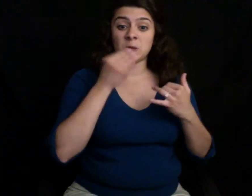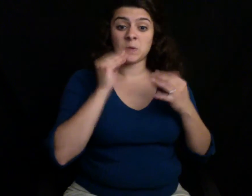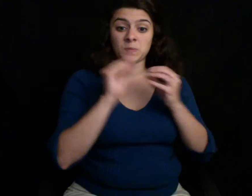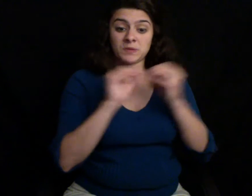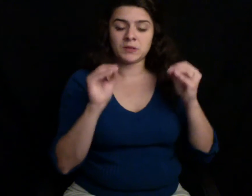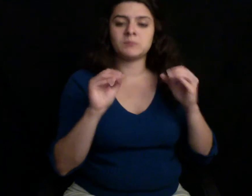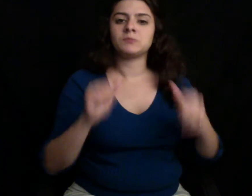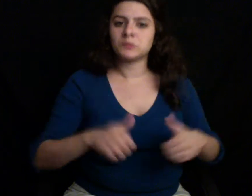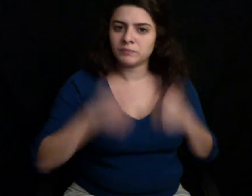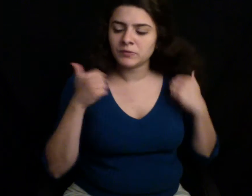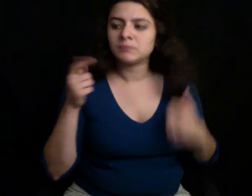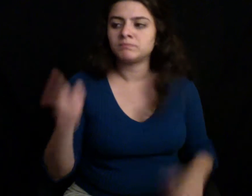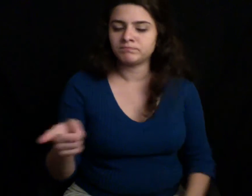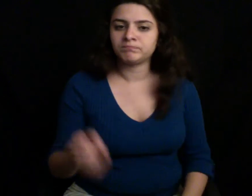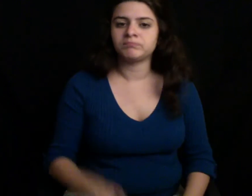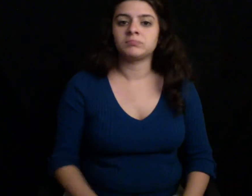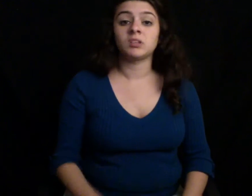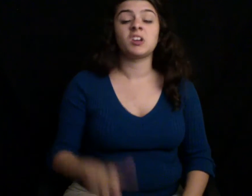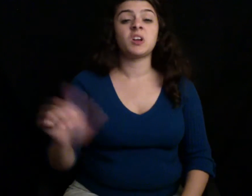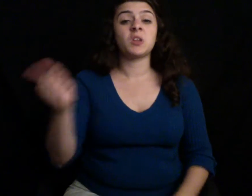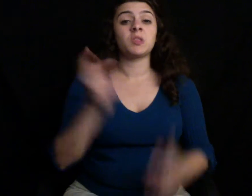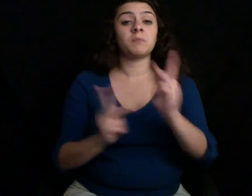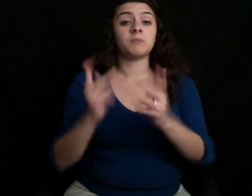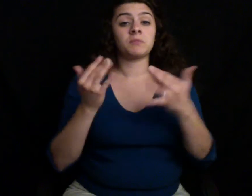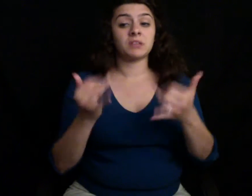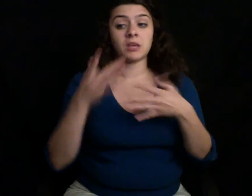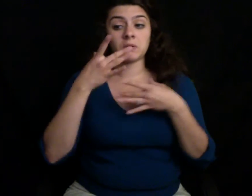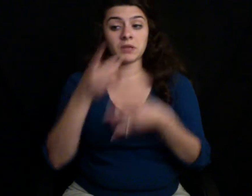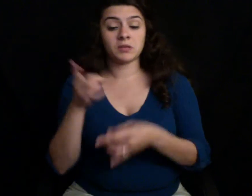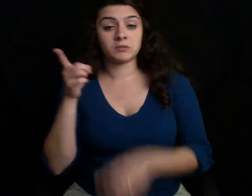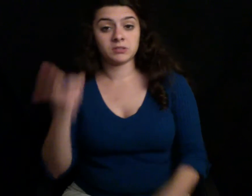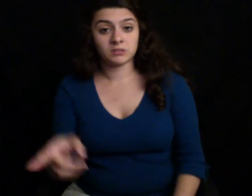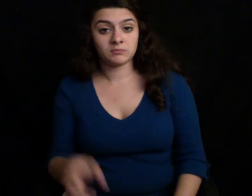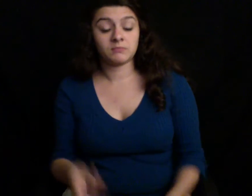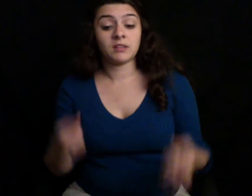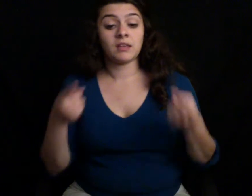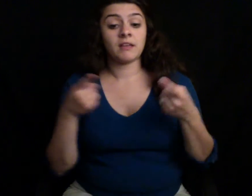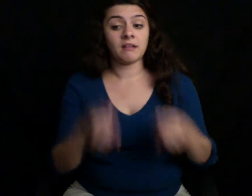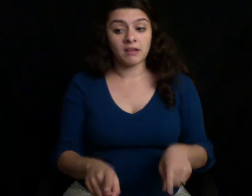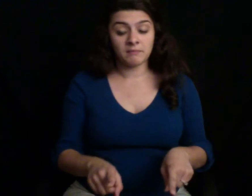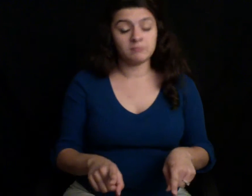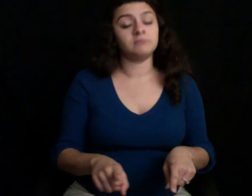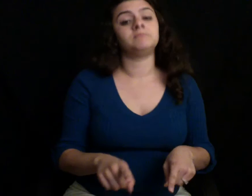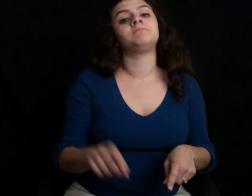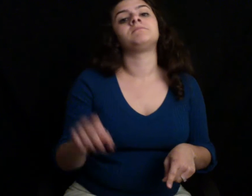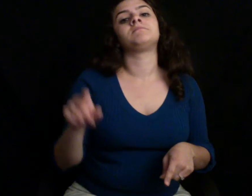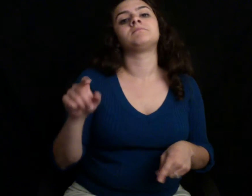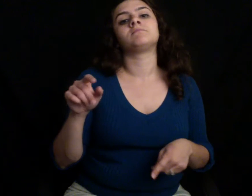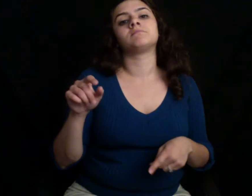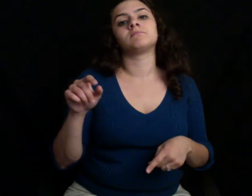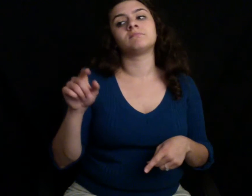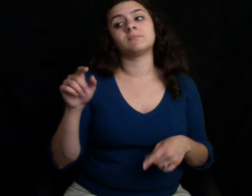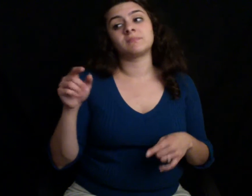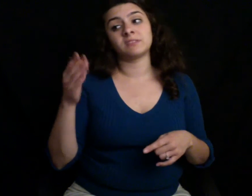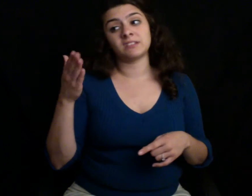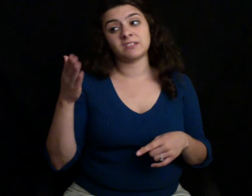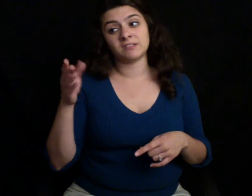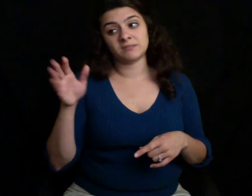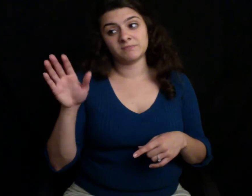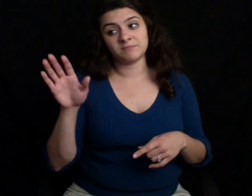were starting to take a substantial interest in his talents. But while things were getting better for Daystorm, he would have to yet again face hardship, one